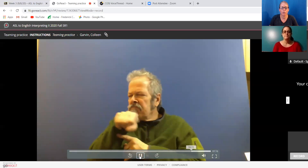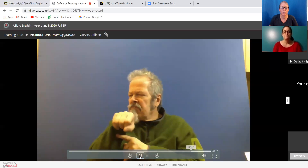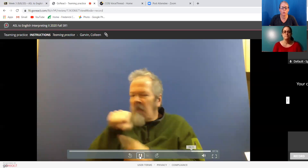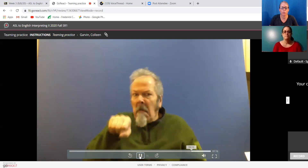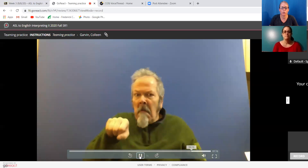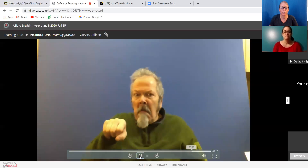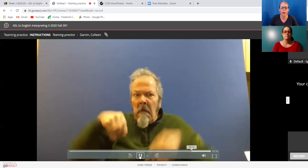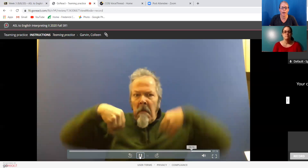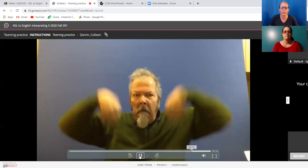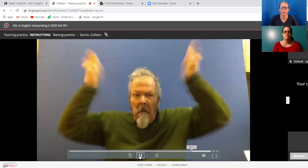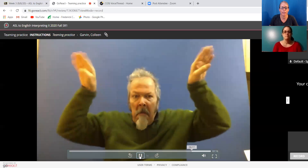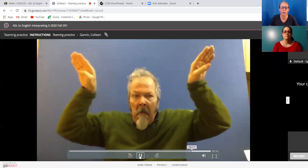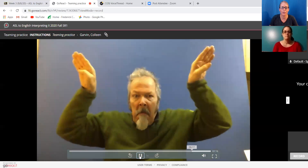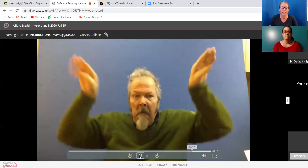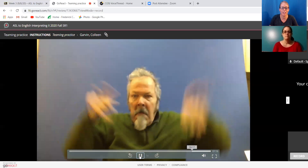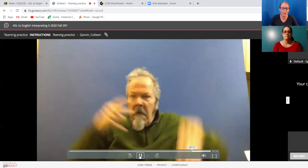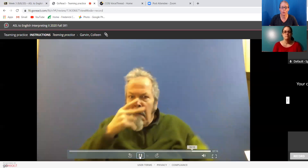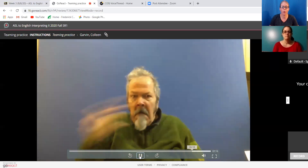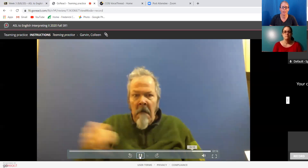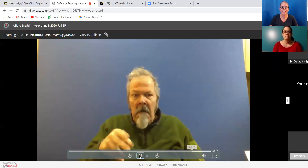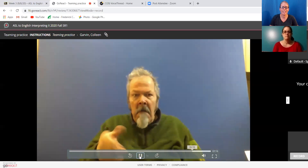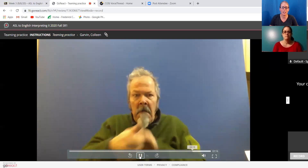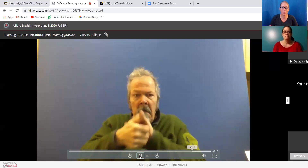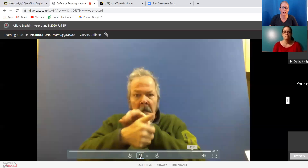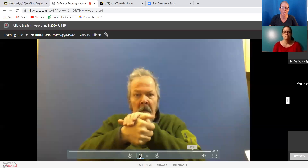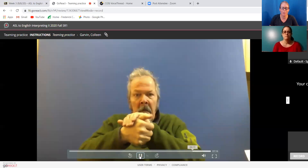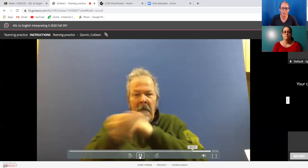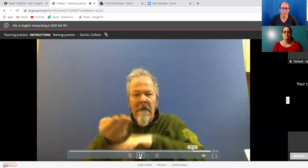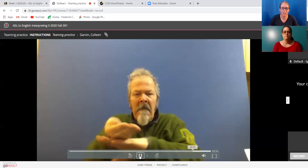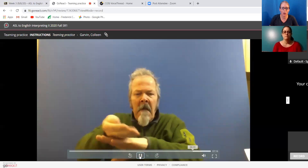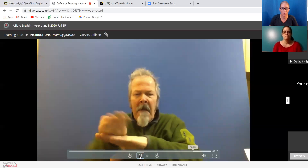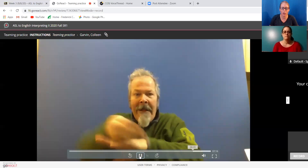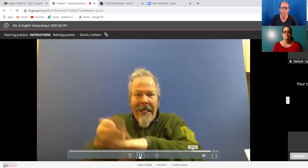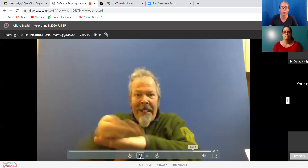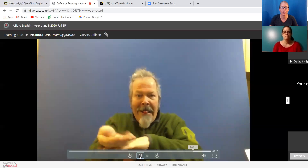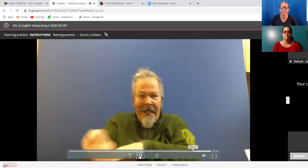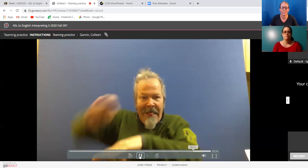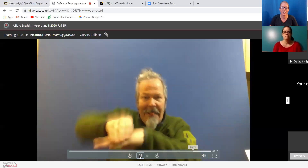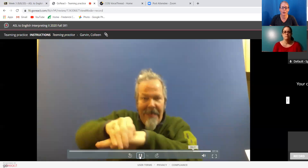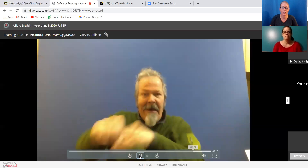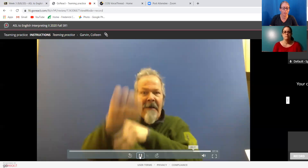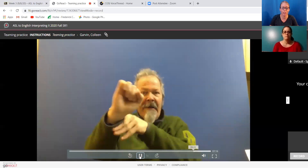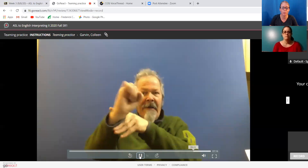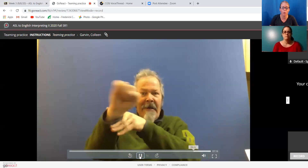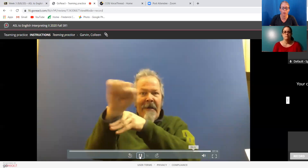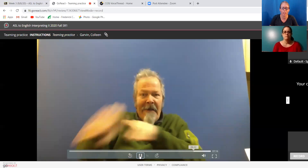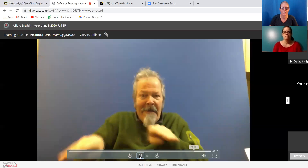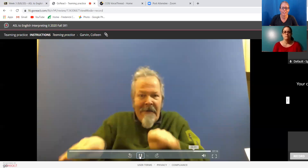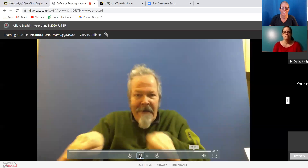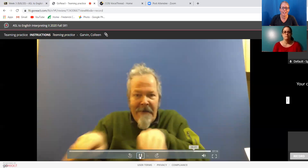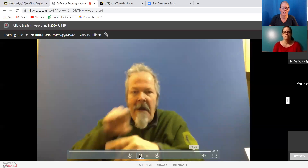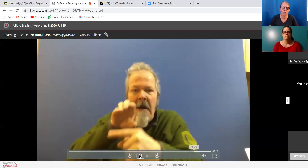And the dog was just looking around, and then all of a sudden, his ears went up because the turtle started moving. He flipped